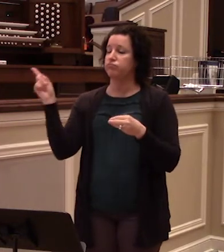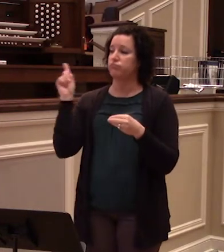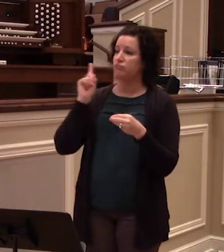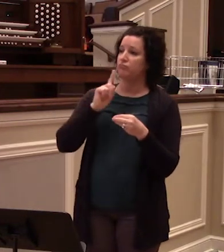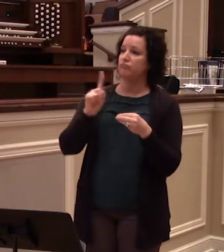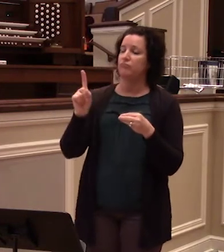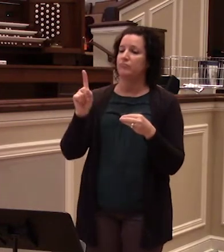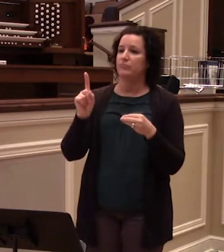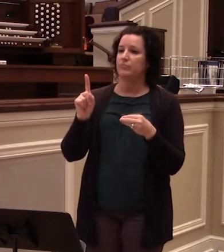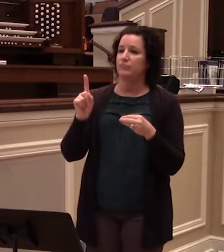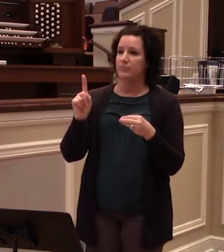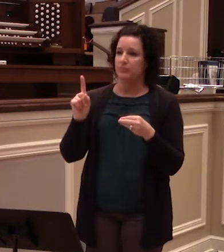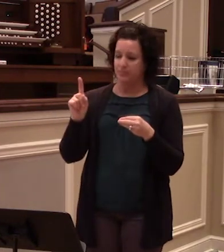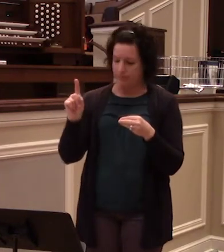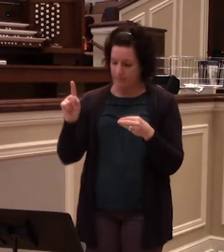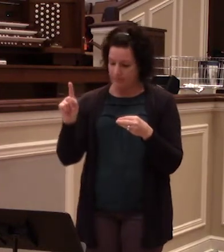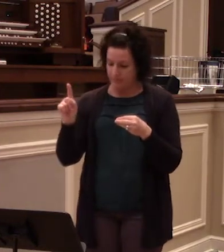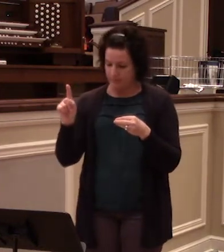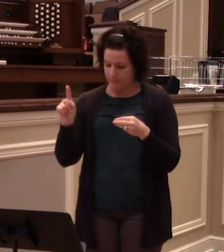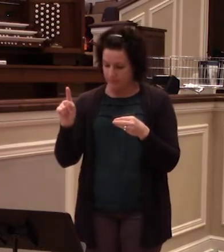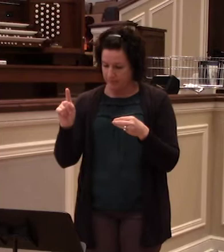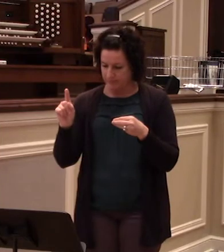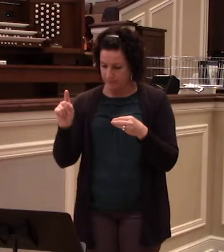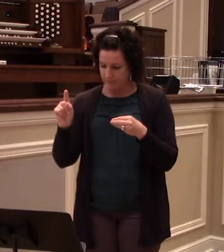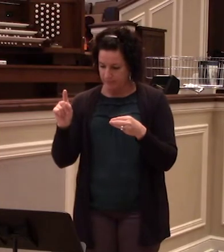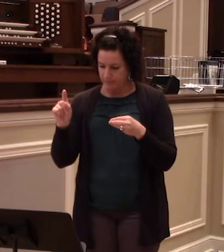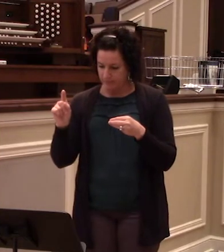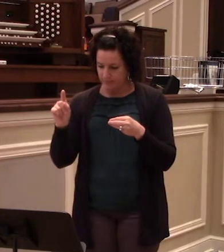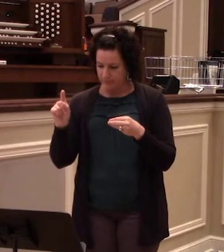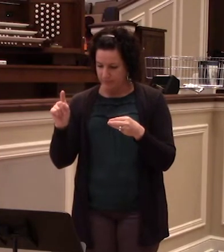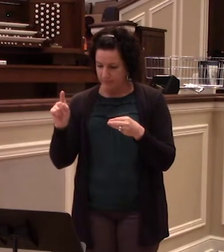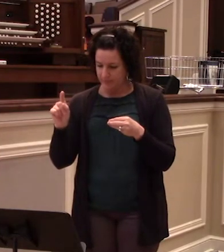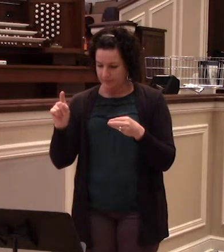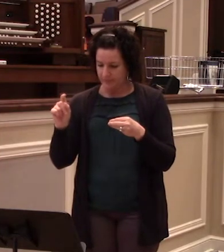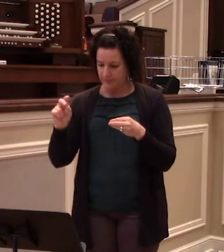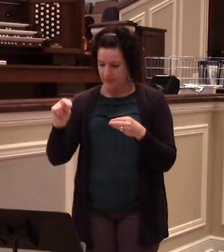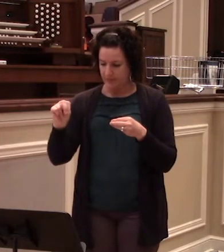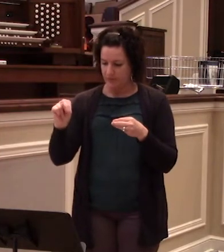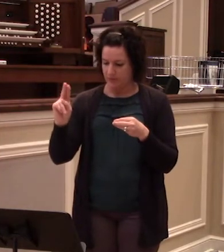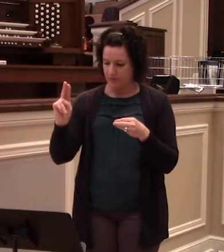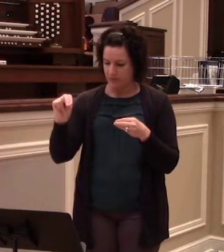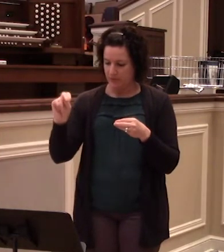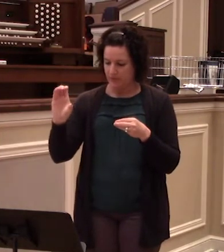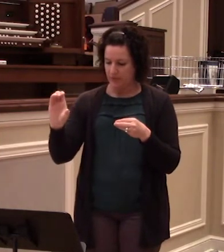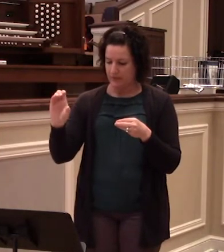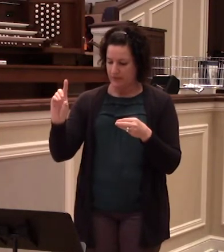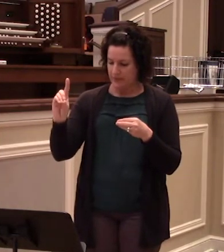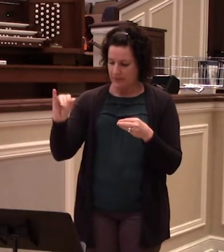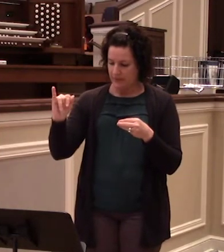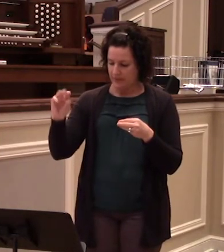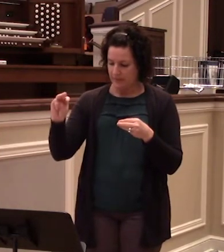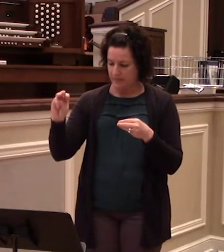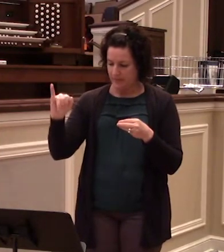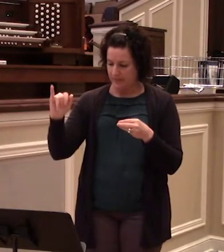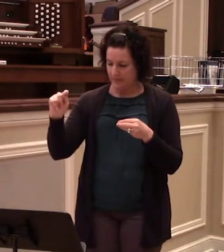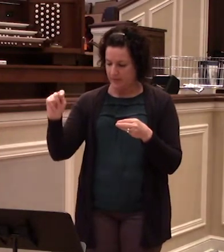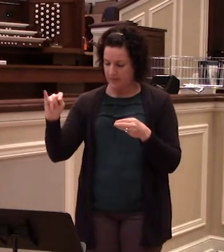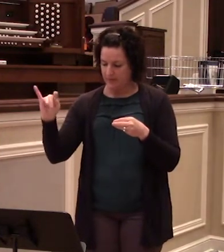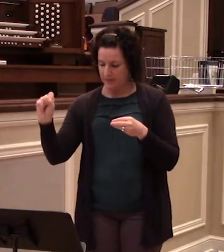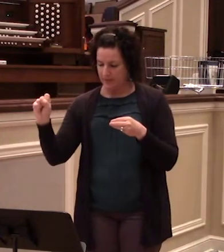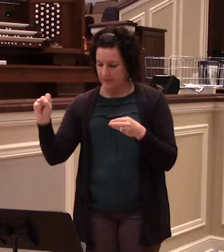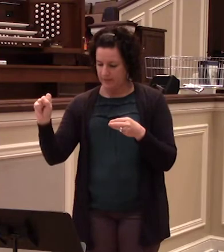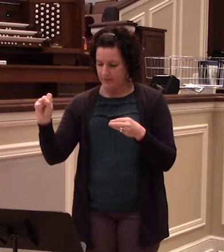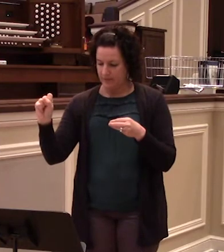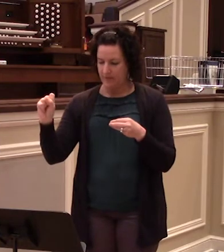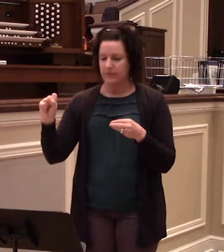Nunc dimittis. Simeon is saying, now I'm ready to die. I understand the keys to